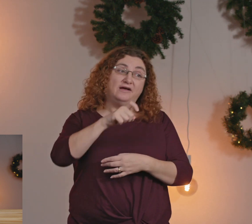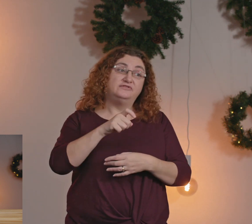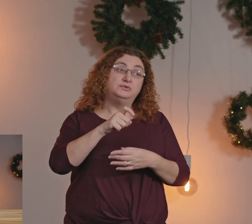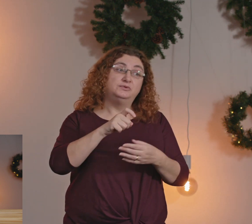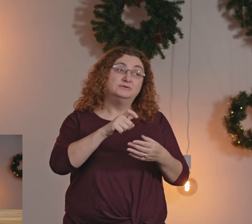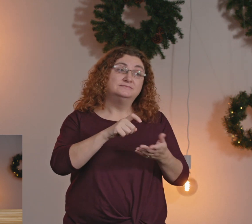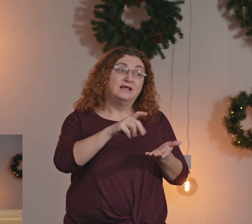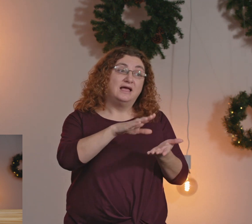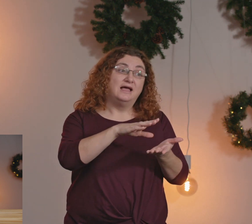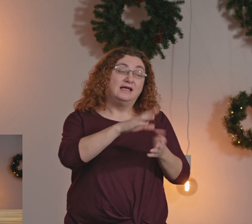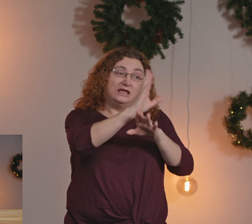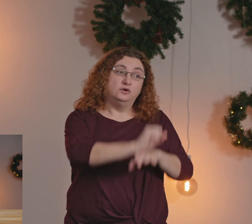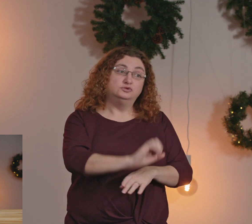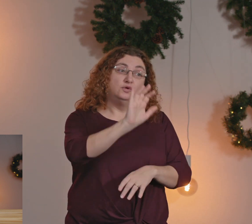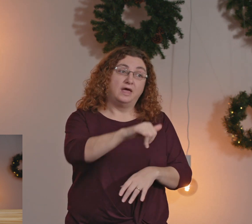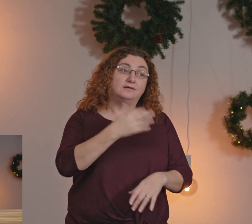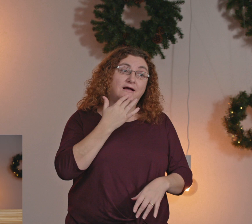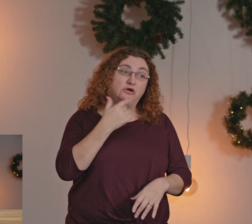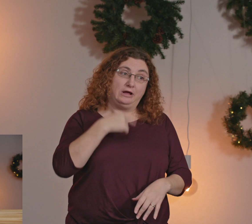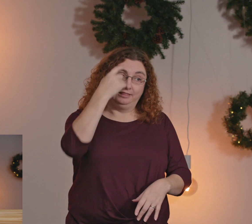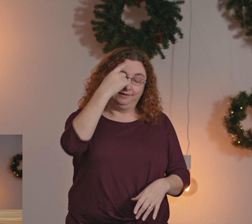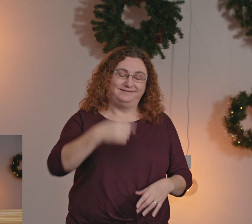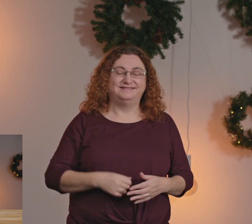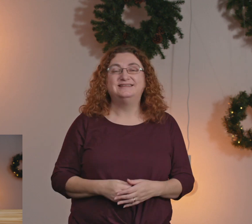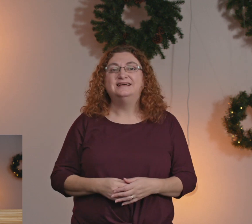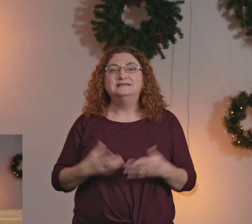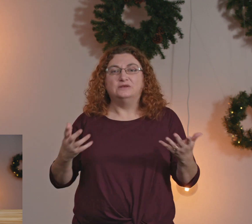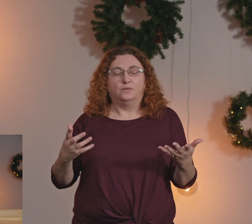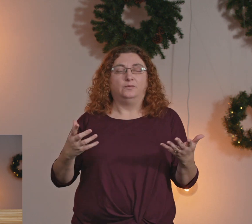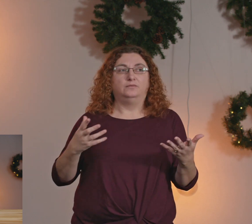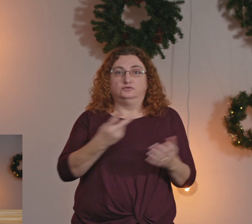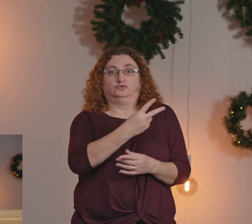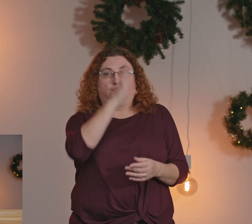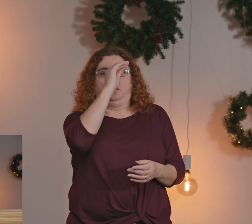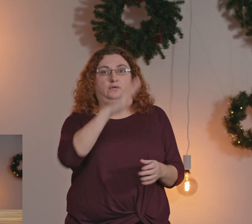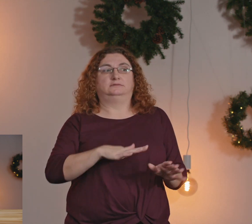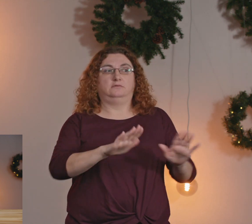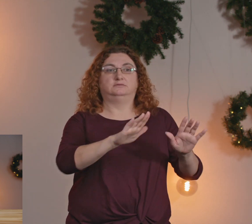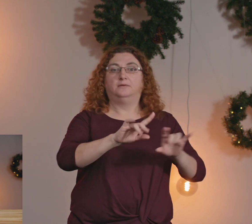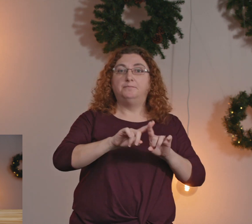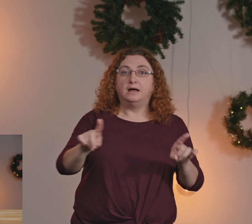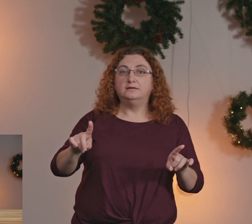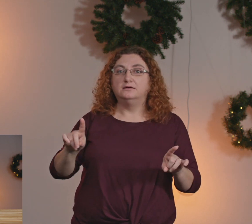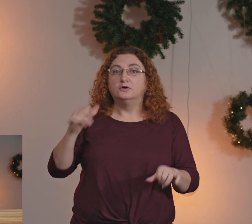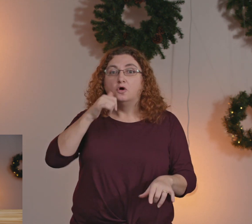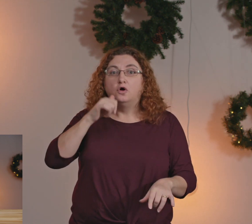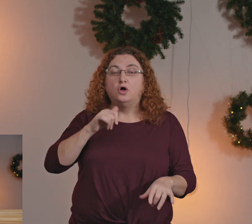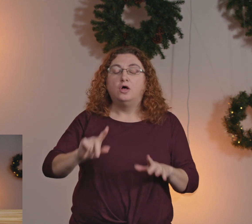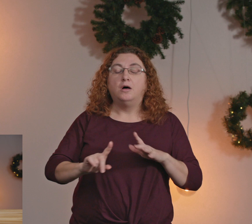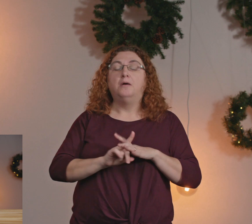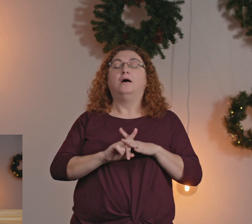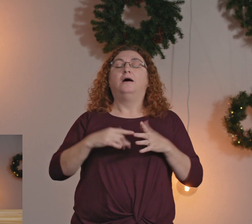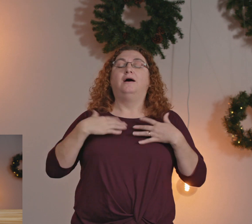we've had. It's going to be a little girl, and she's been such a delight to us, right? But you know what that's like, that pent-up joy. And so